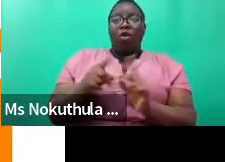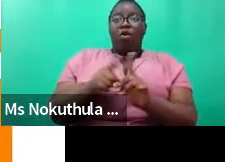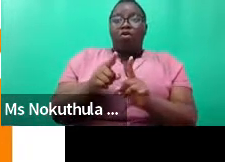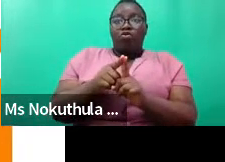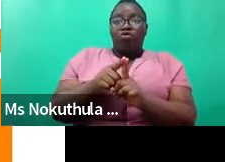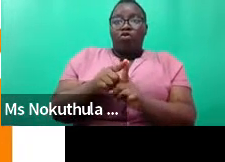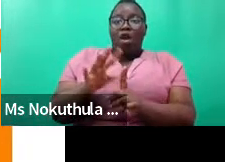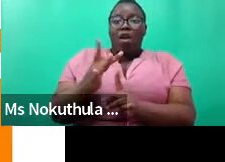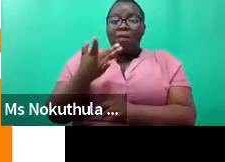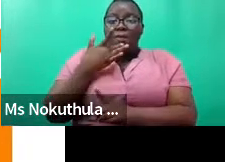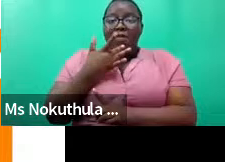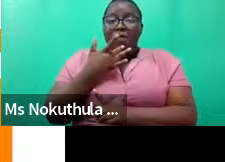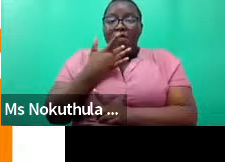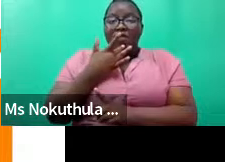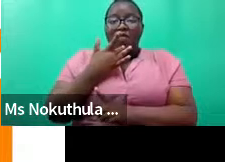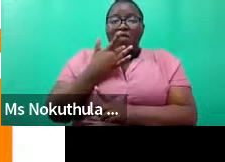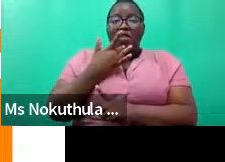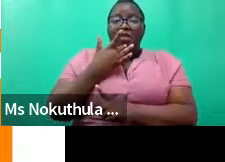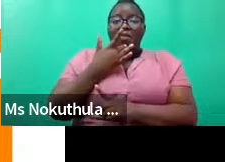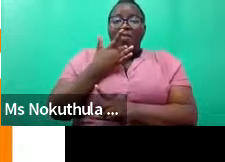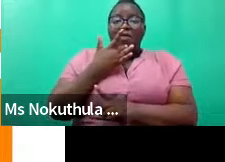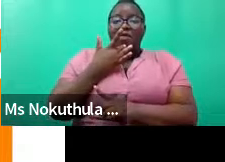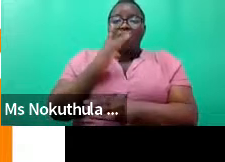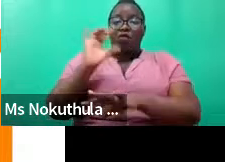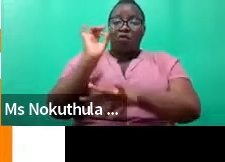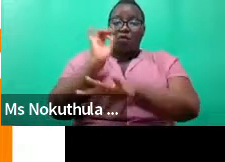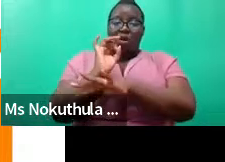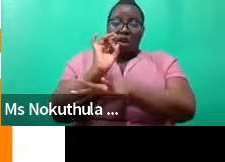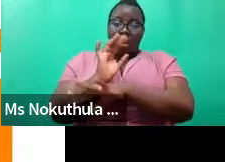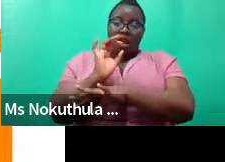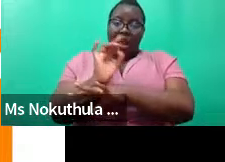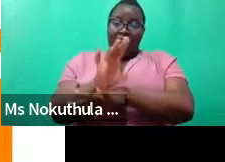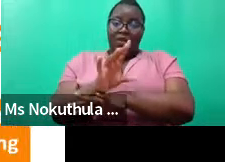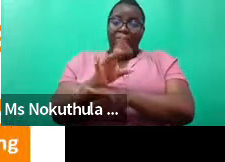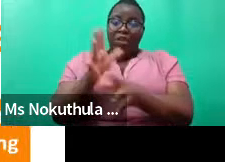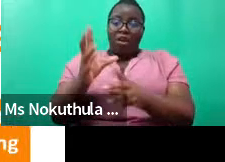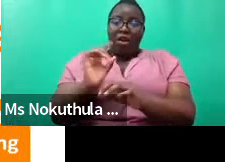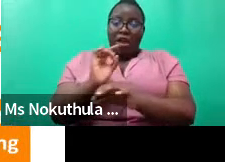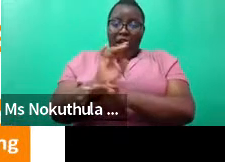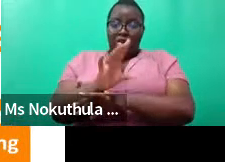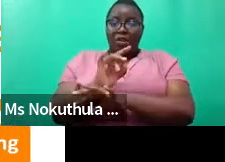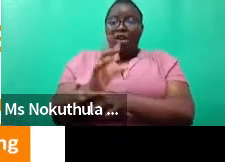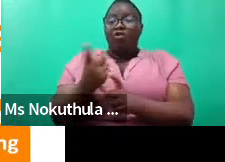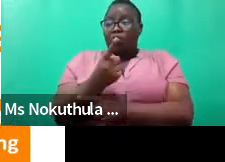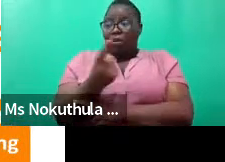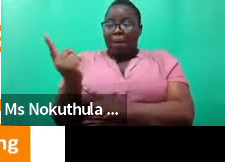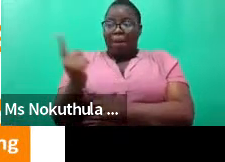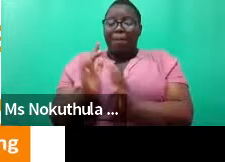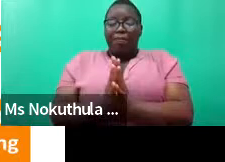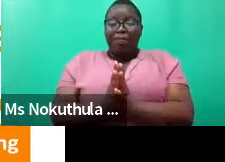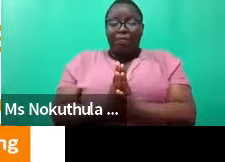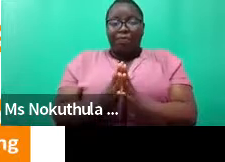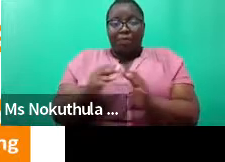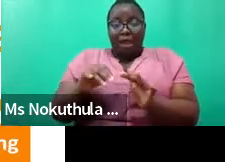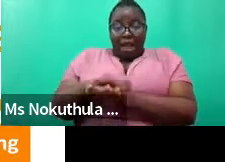to the counselor to render the counseling to them. Next slide, please. So under there, we've got